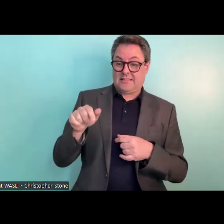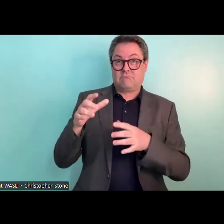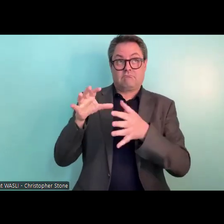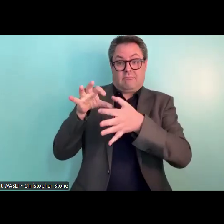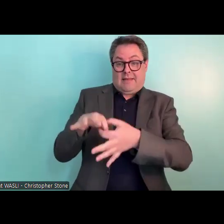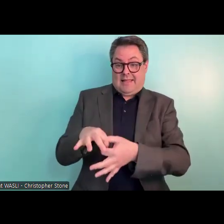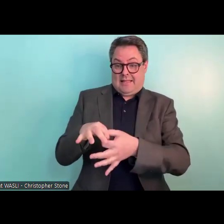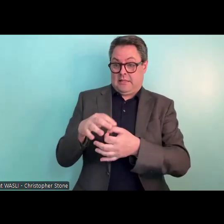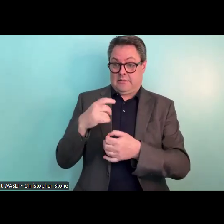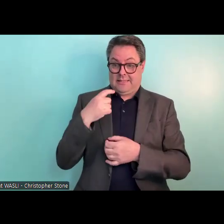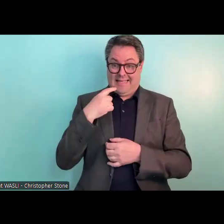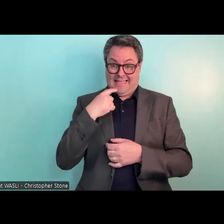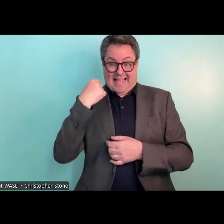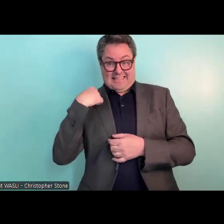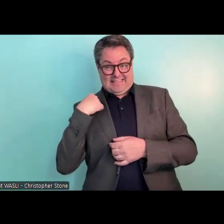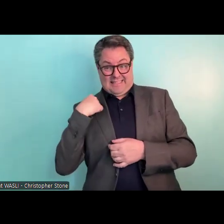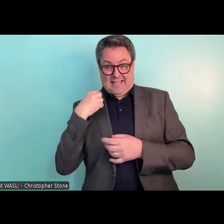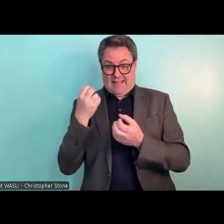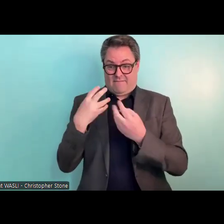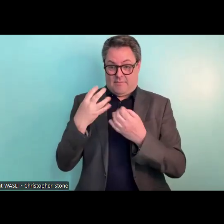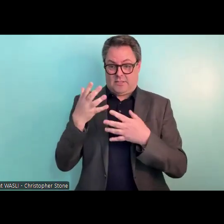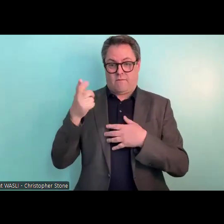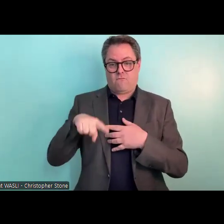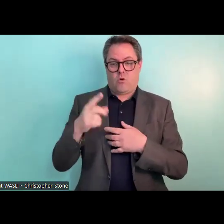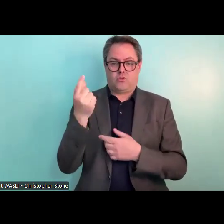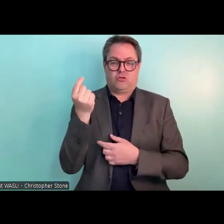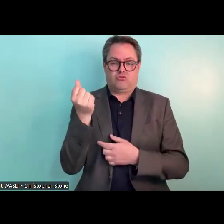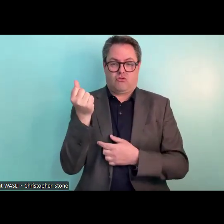the General Assembly. Those who haven't aren't able to vote.